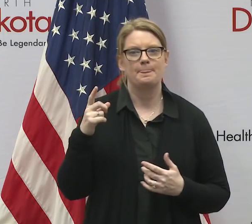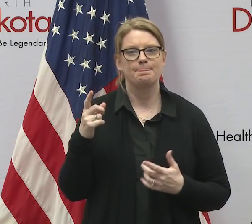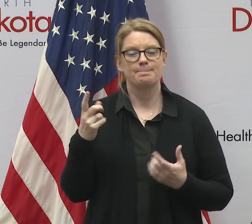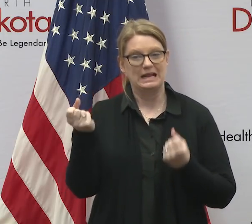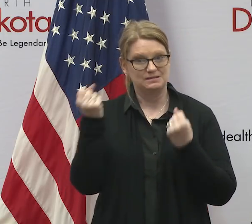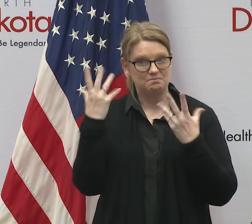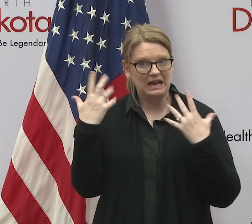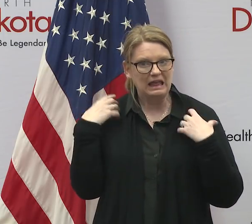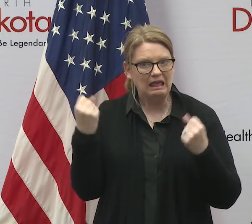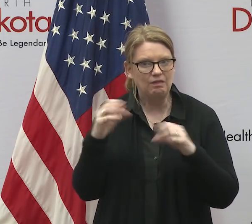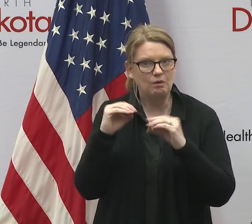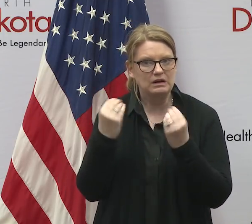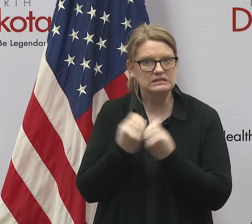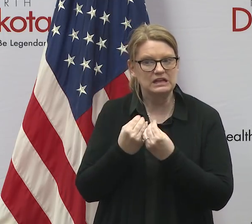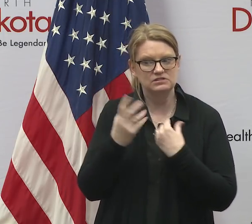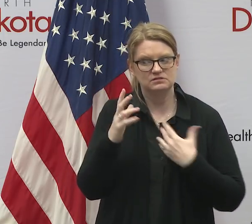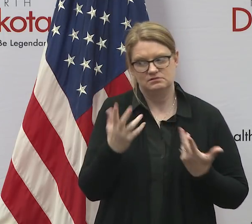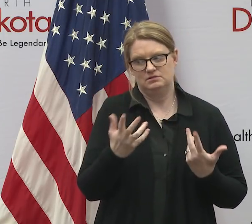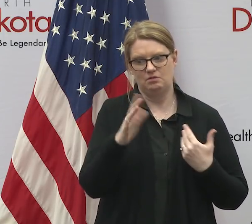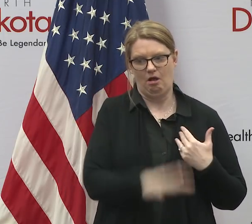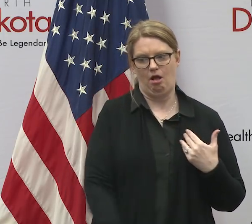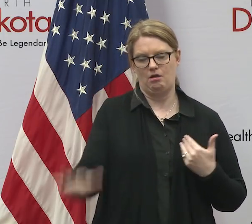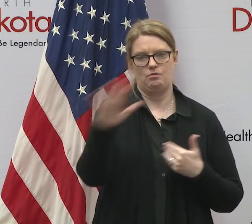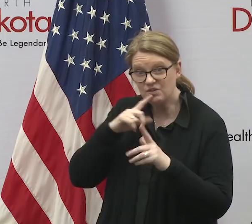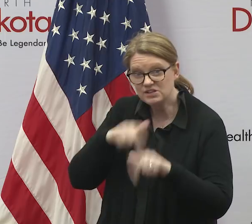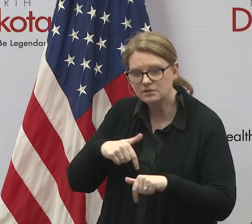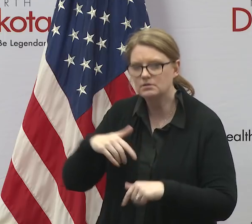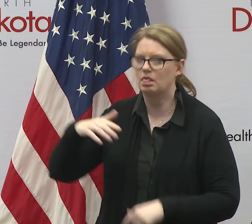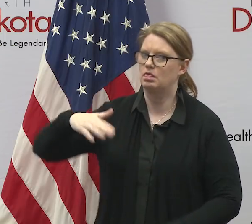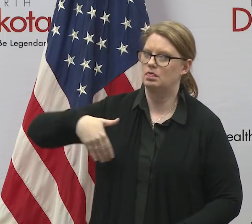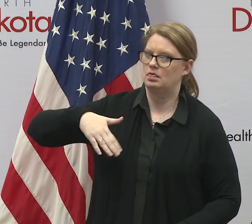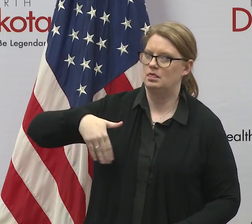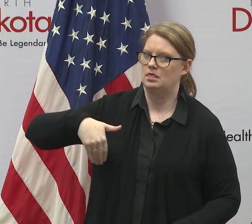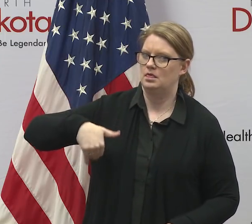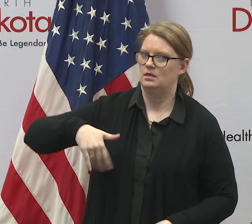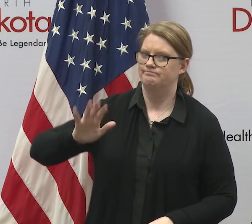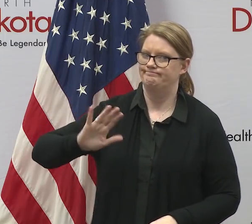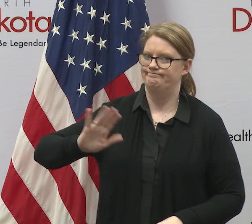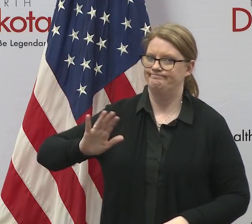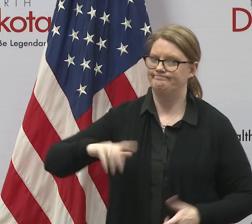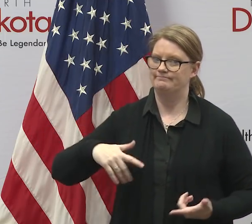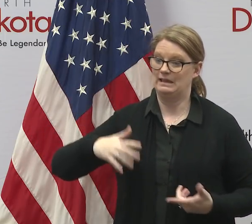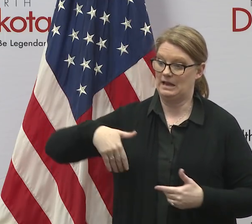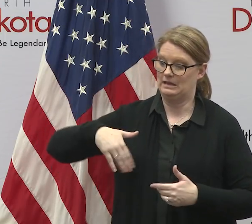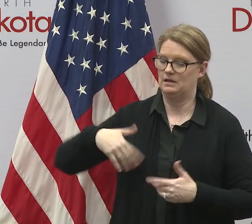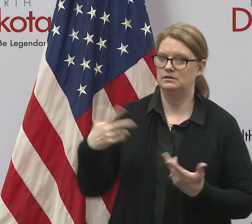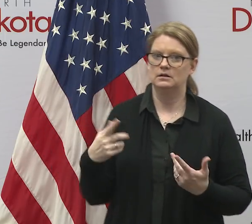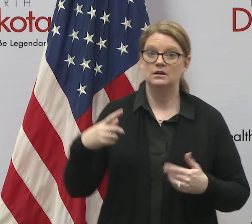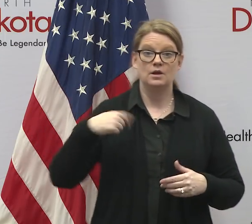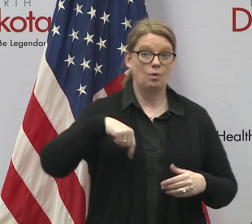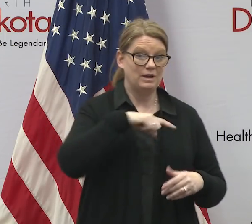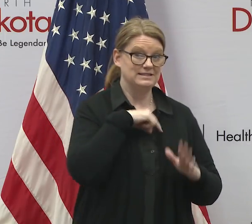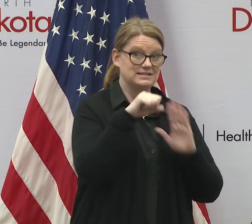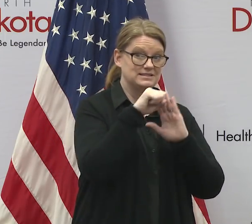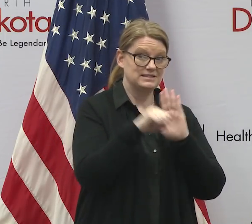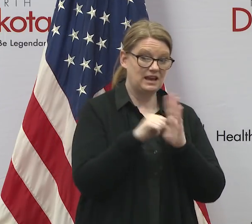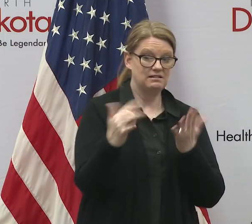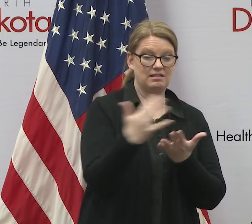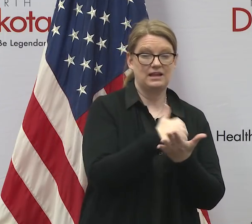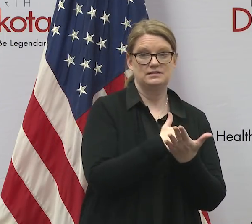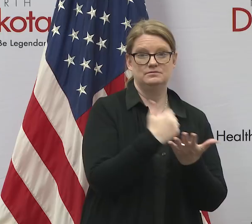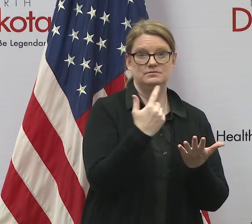the Guard. Their motto is always ready, always there, and they're ready right now. They've been working on planning, contingency planning, to be a